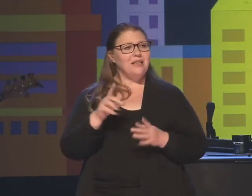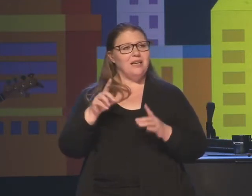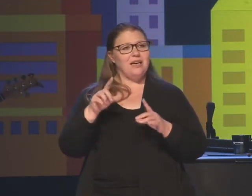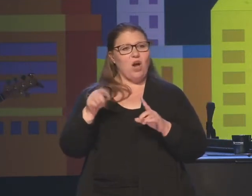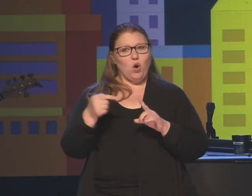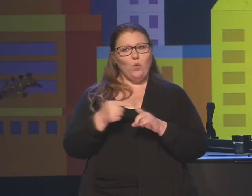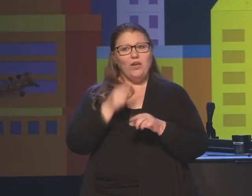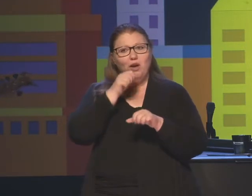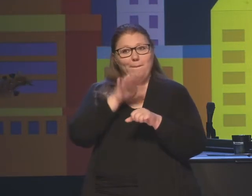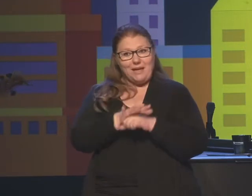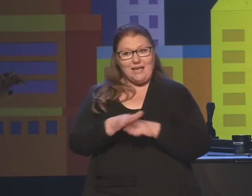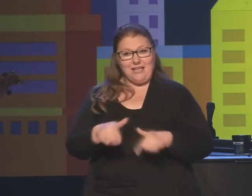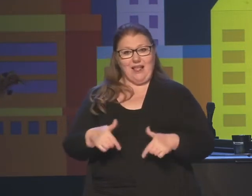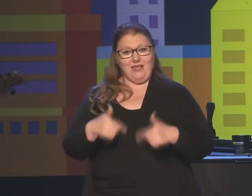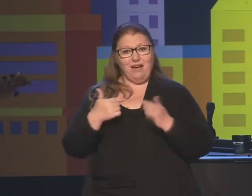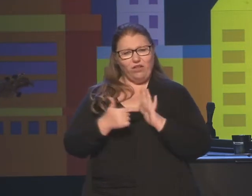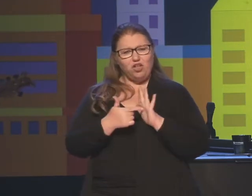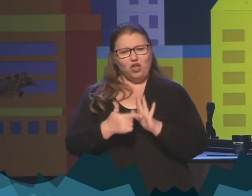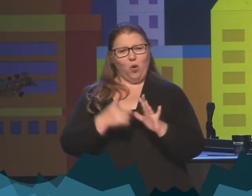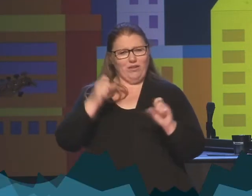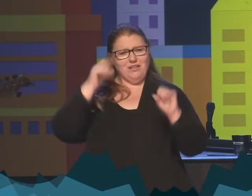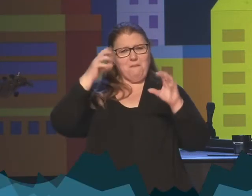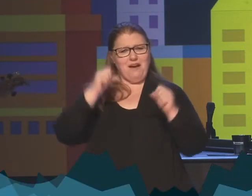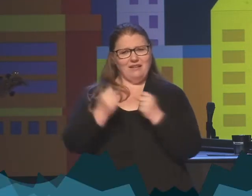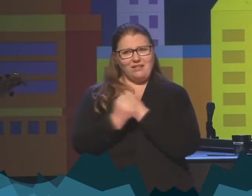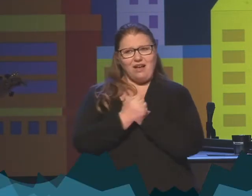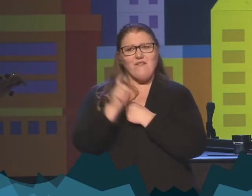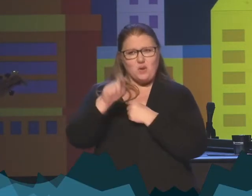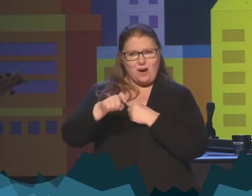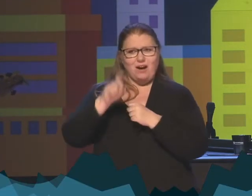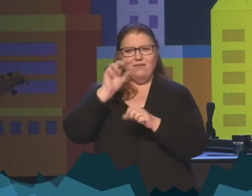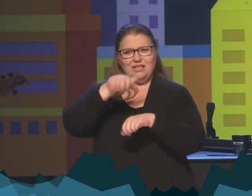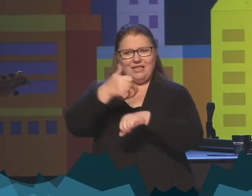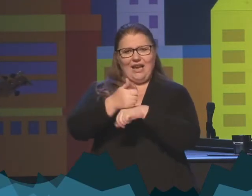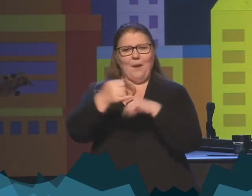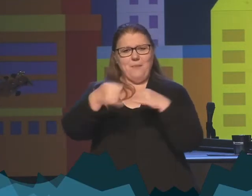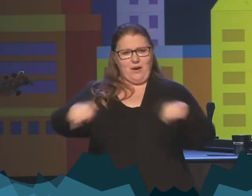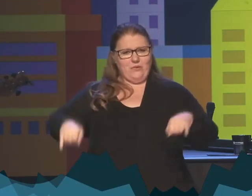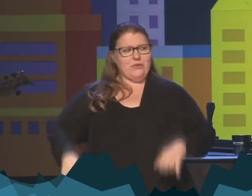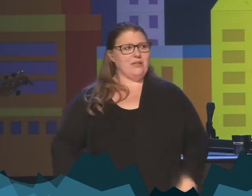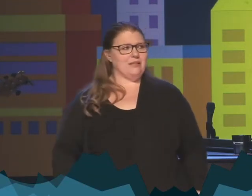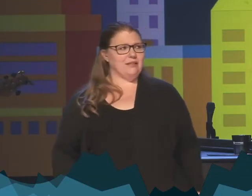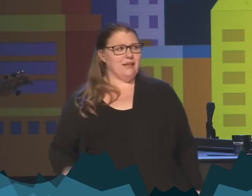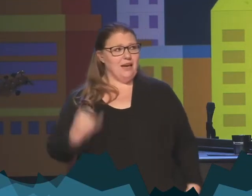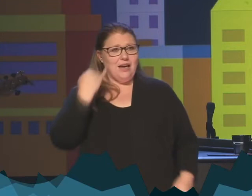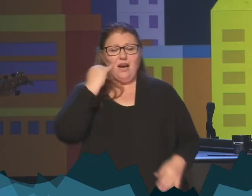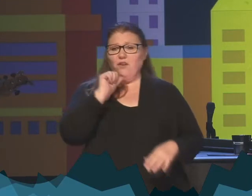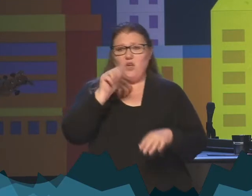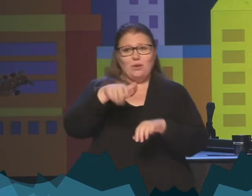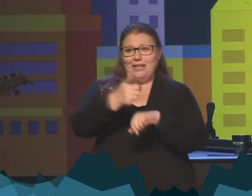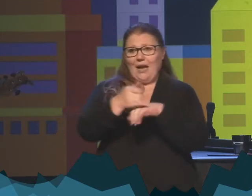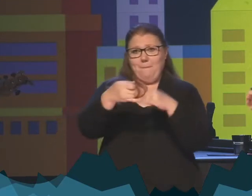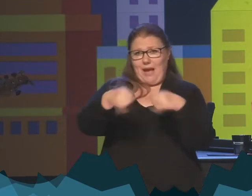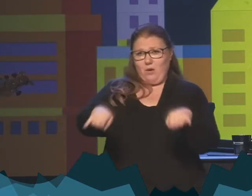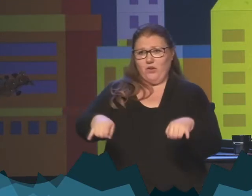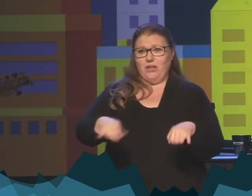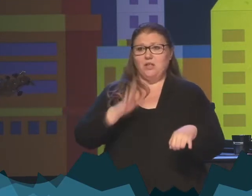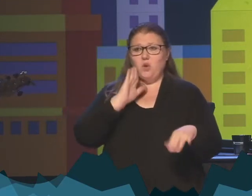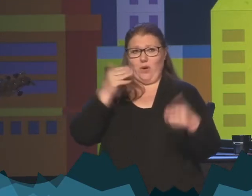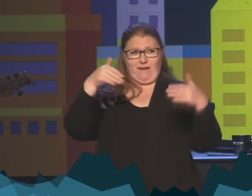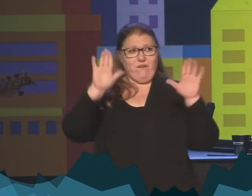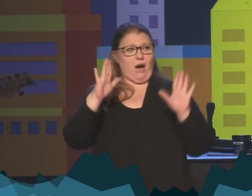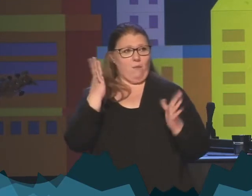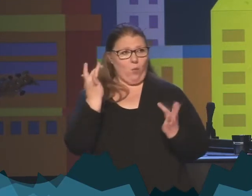when you commit to living this radical love, you do have to create boundaries. And if you don't create boundaries, you'll get to the point where you just are going to give up